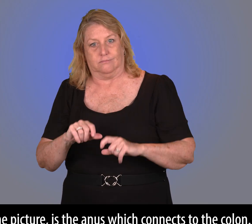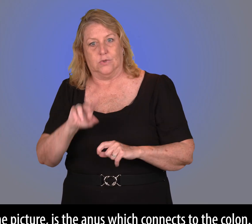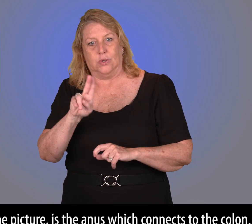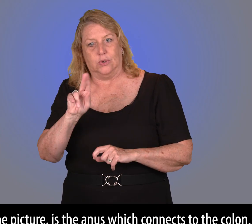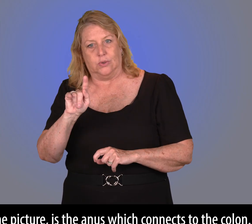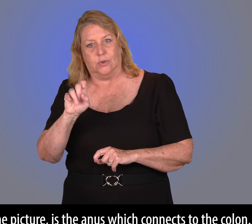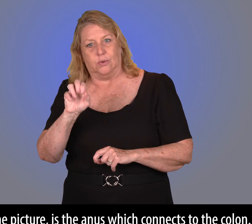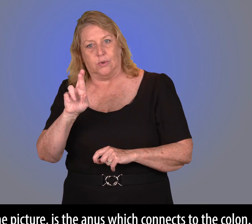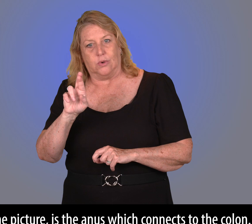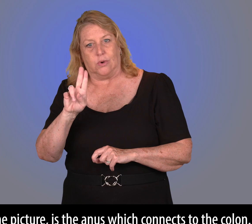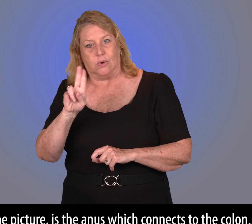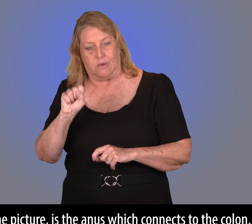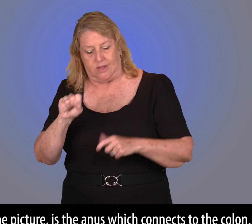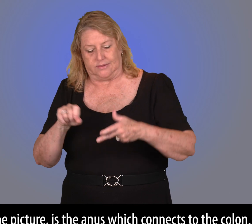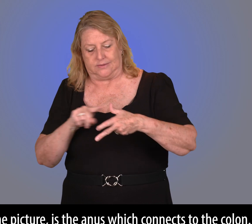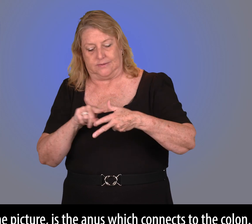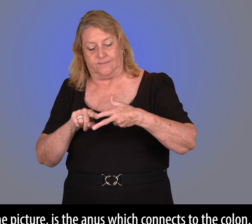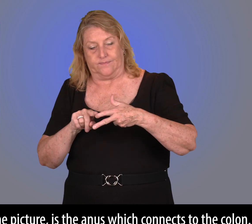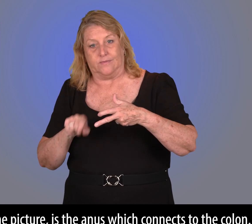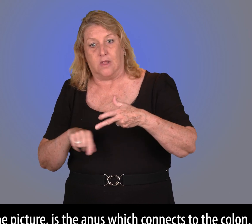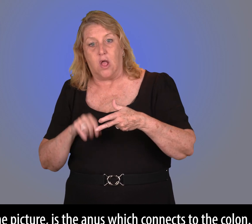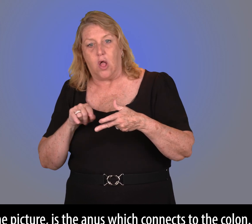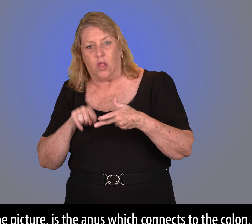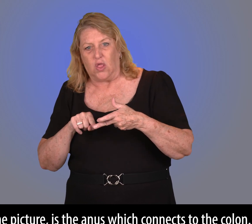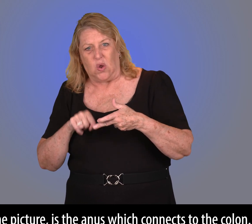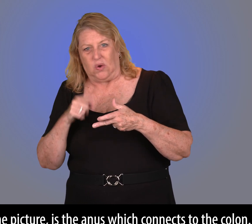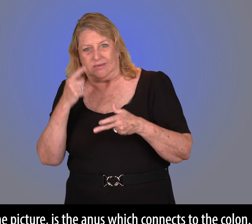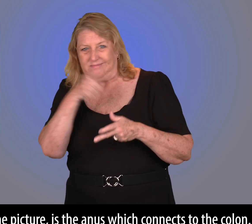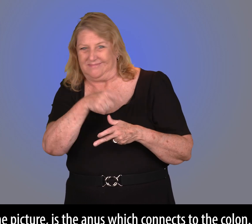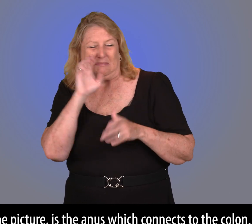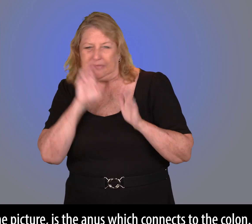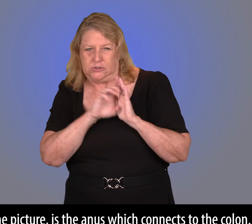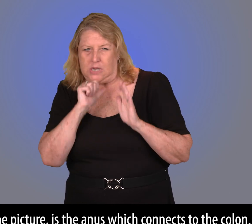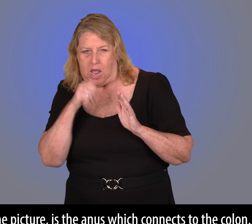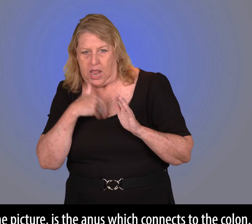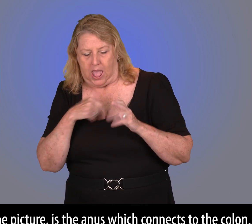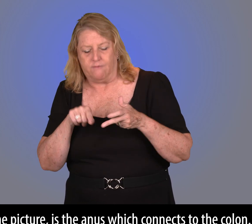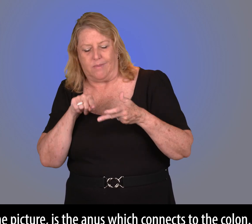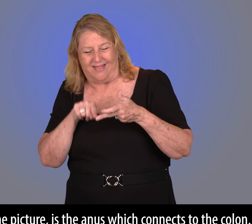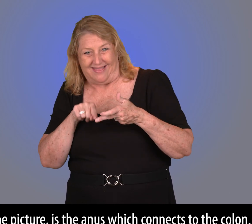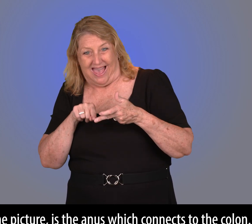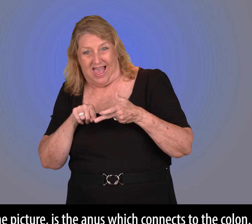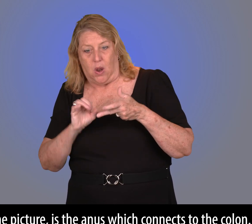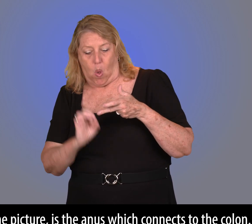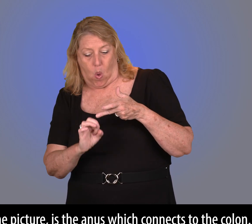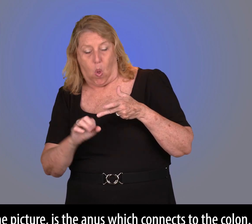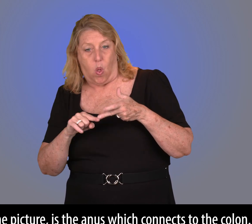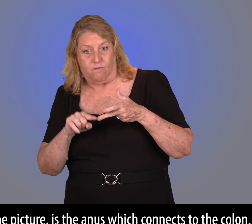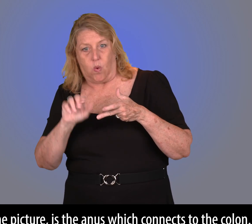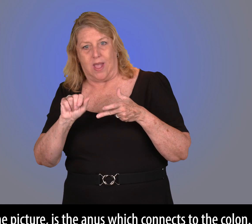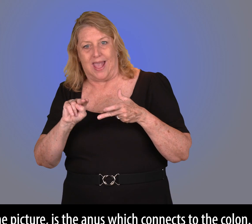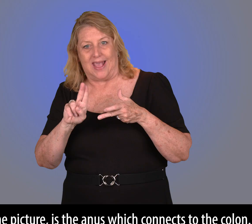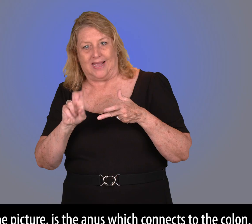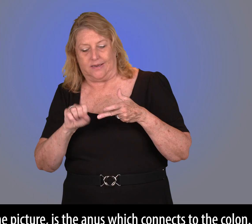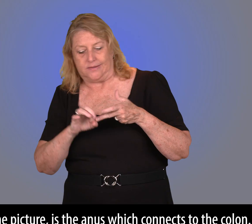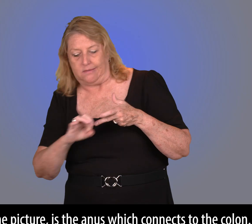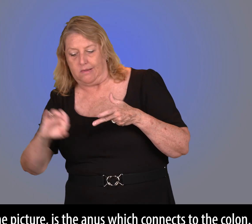Lower down, not shown in the picture, is the anus, which connects to the colon.